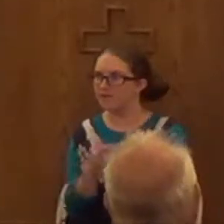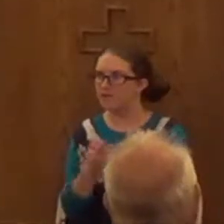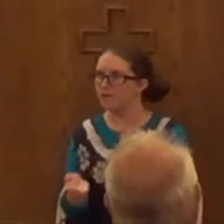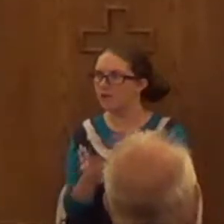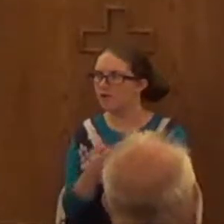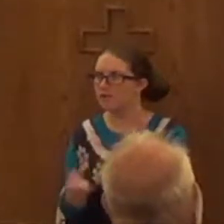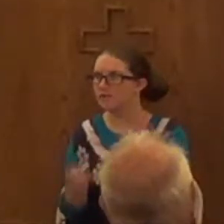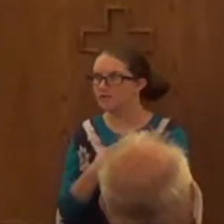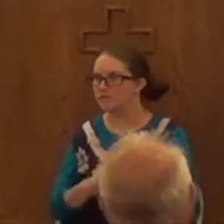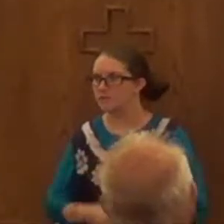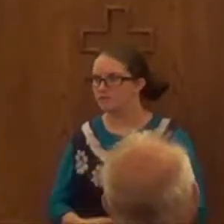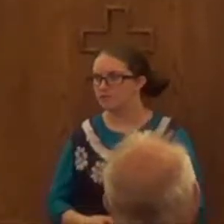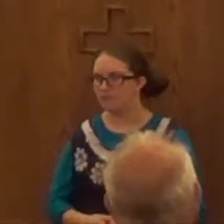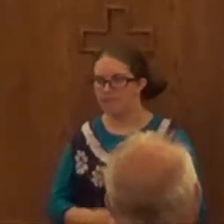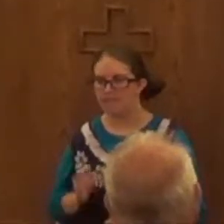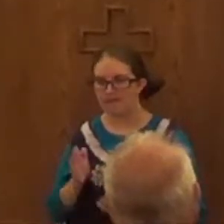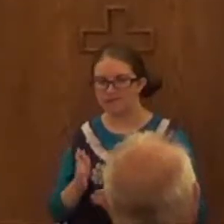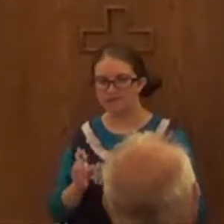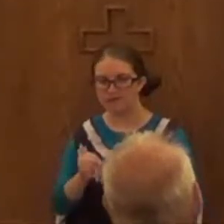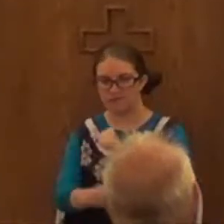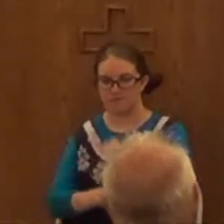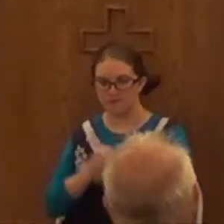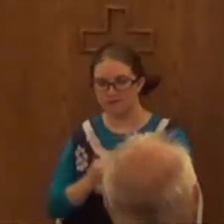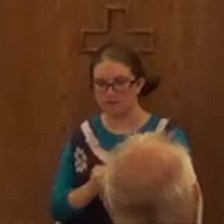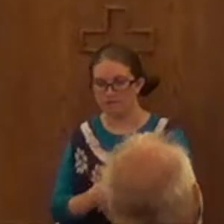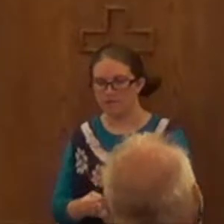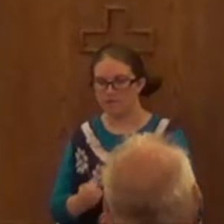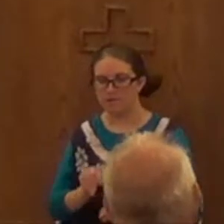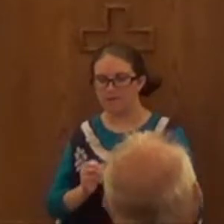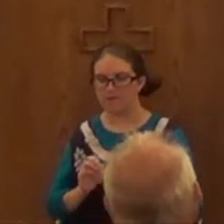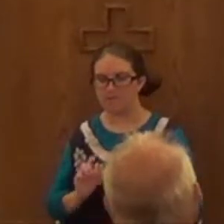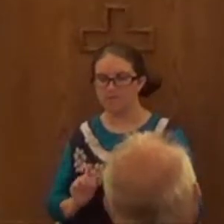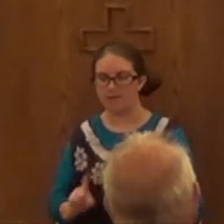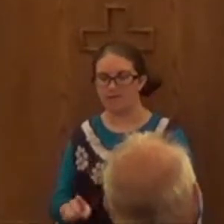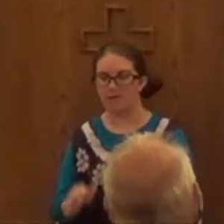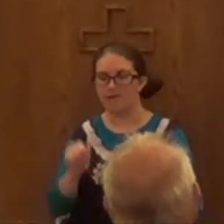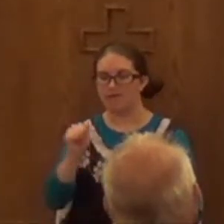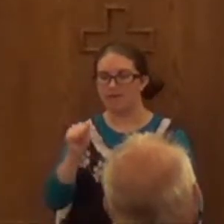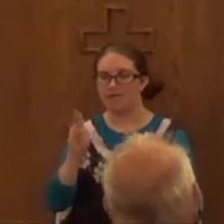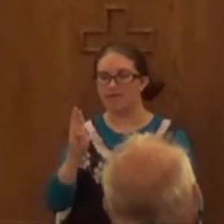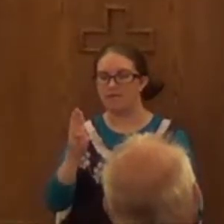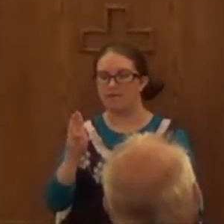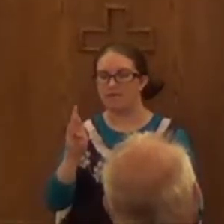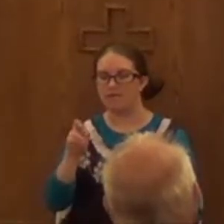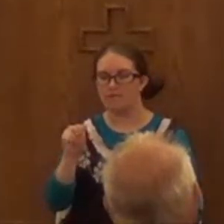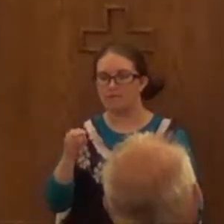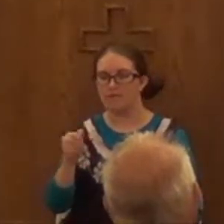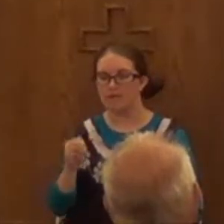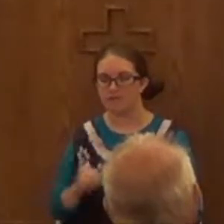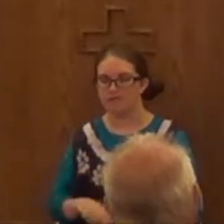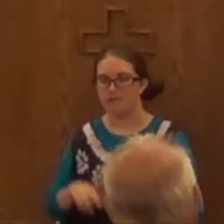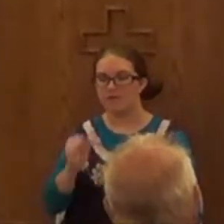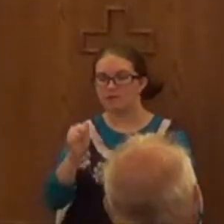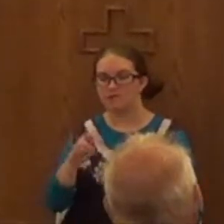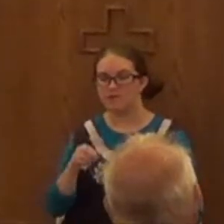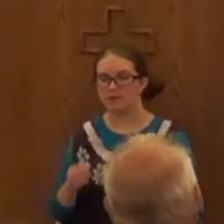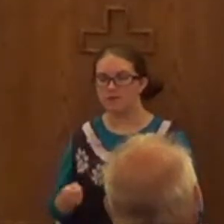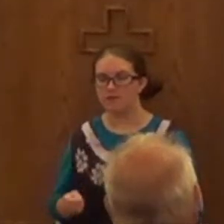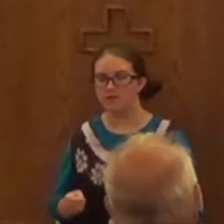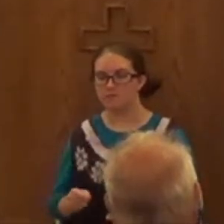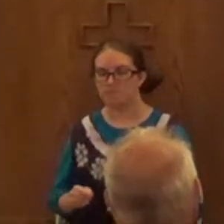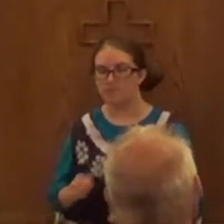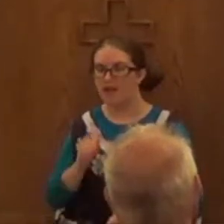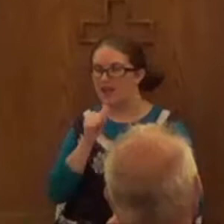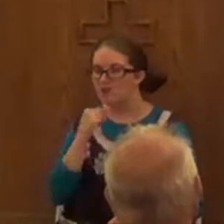Amen. After some years had passed by, Abraham and Sarah had become